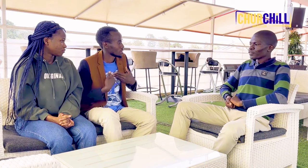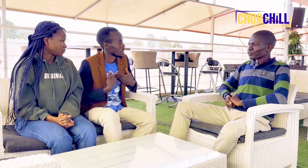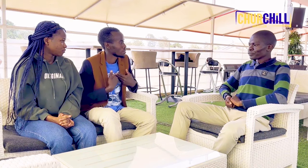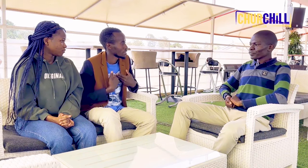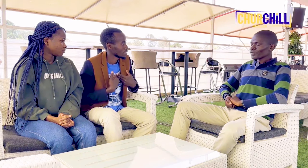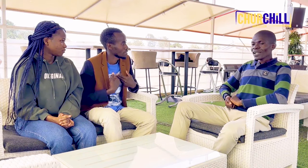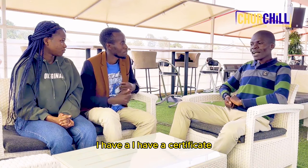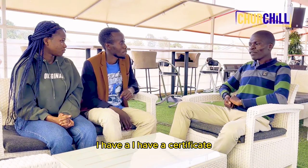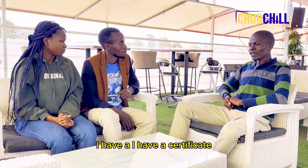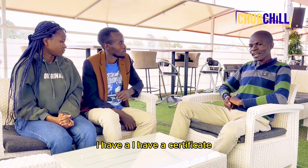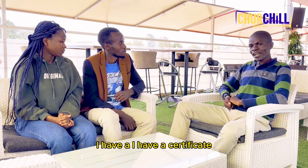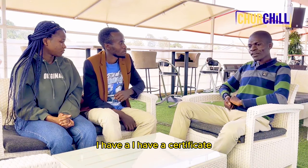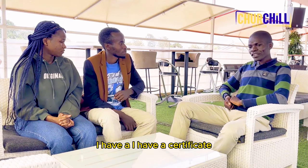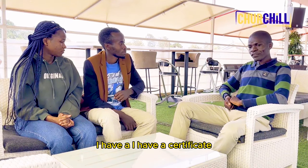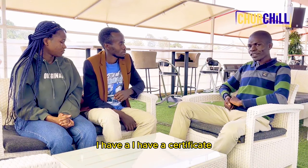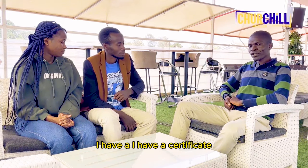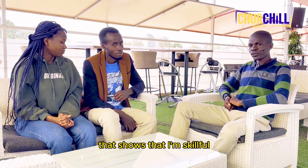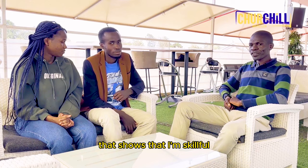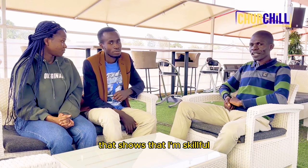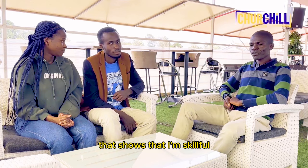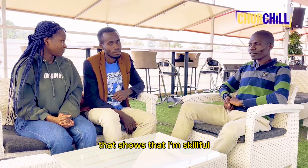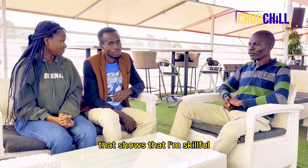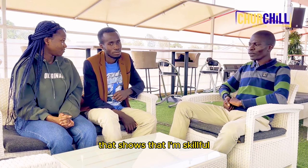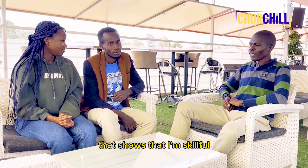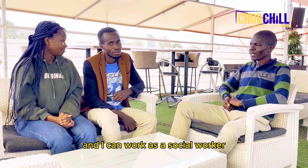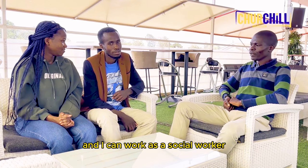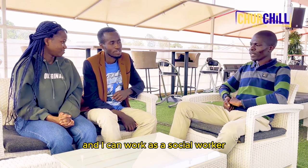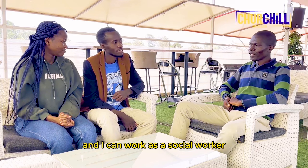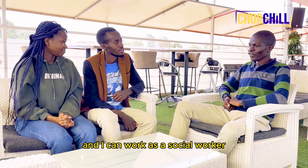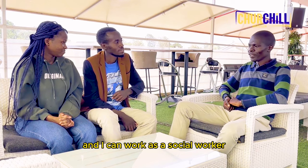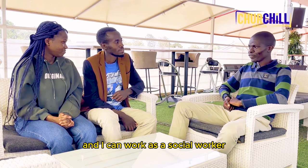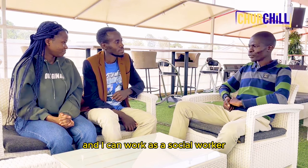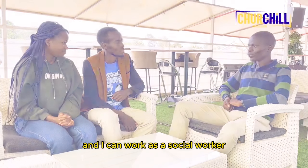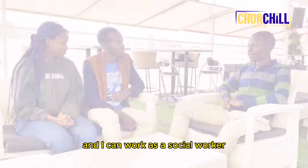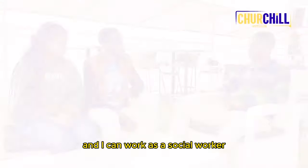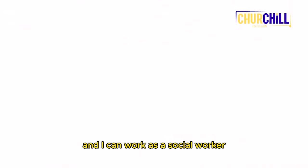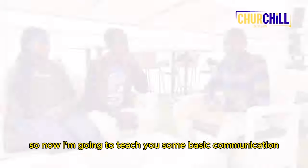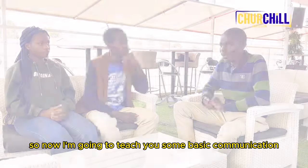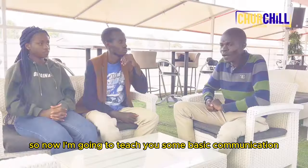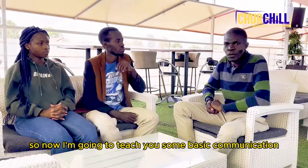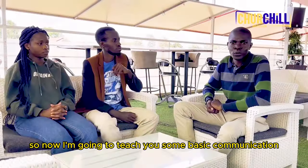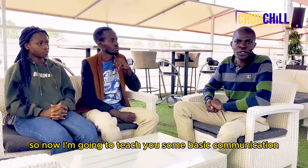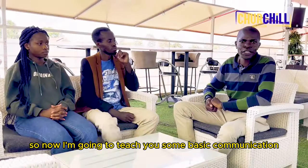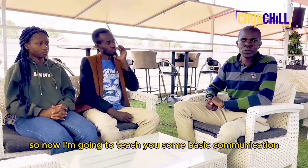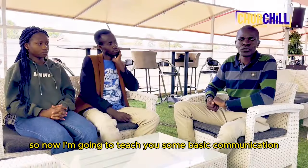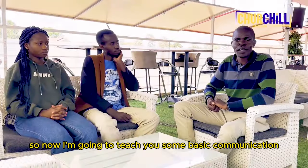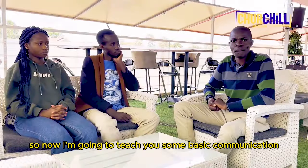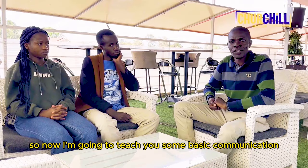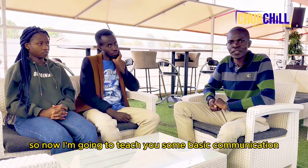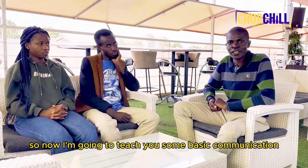So, I have a certificate that shows that I'm skillful and I can work as a social worker. So, now I'm going to teach you some basic